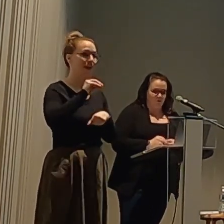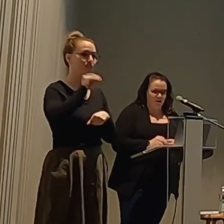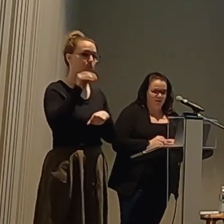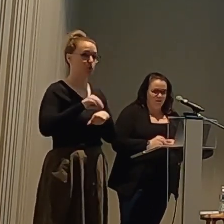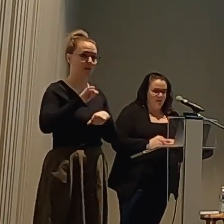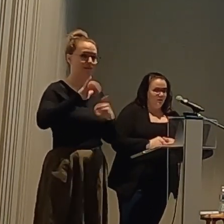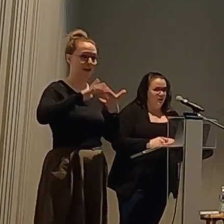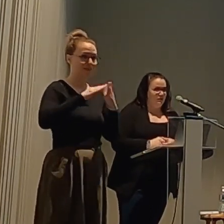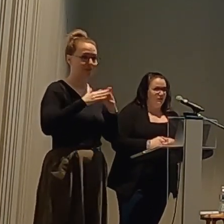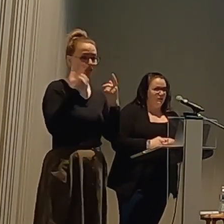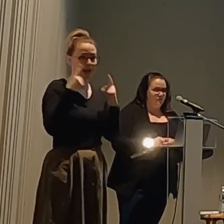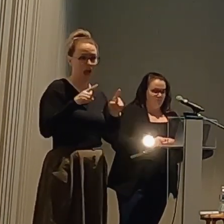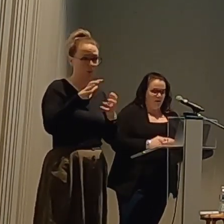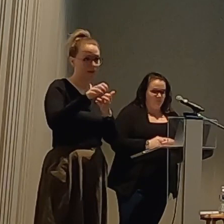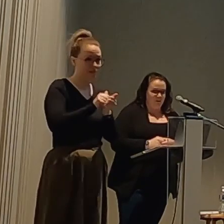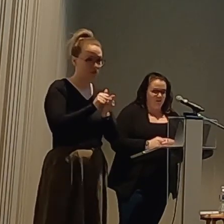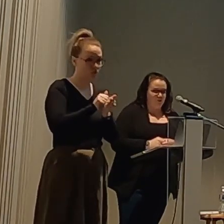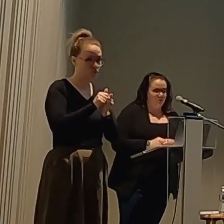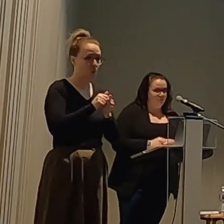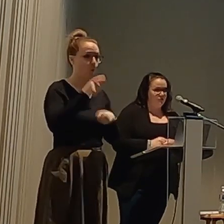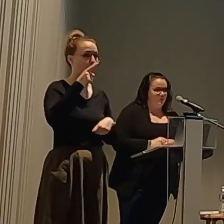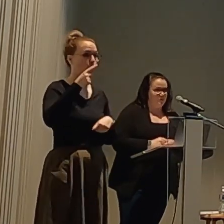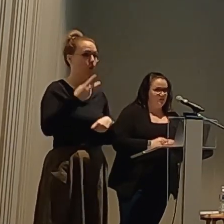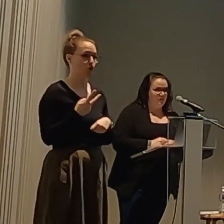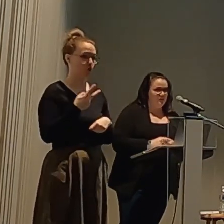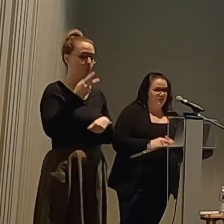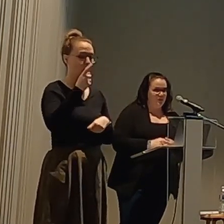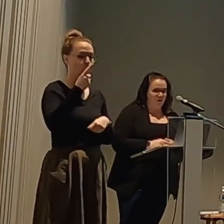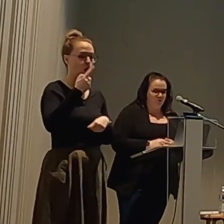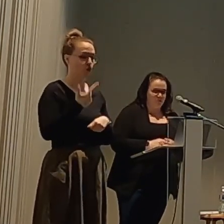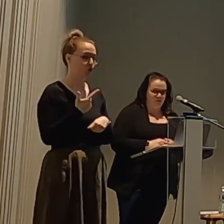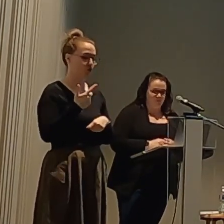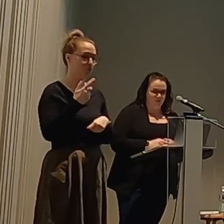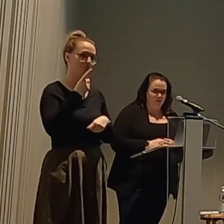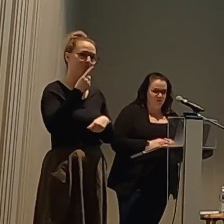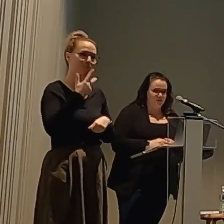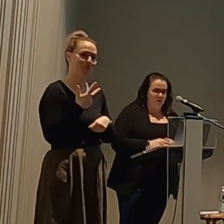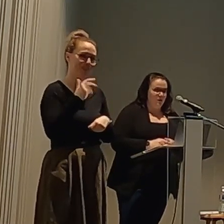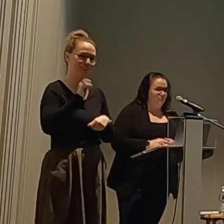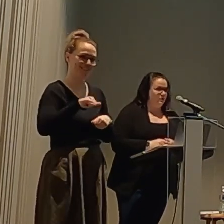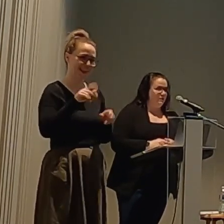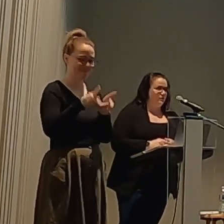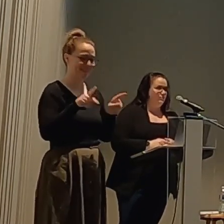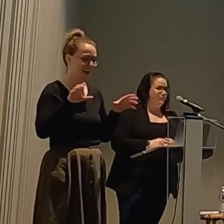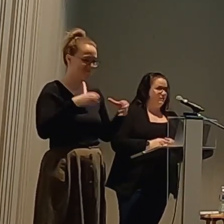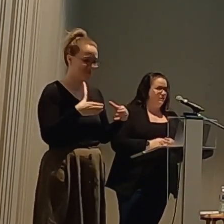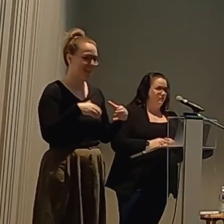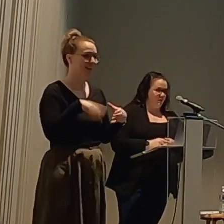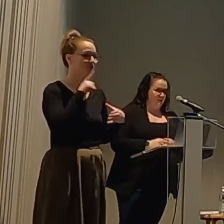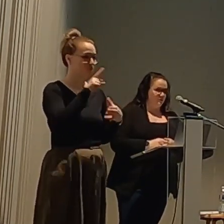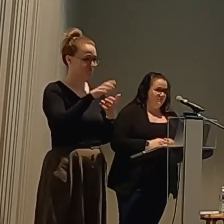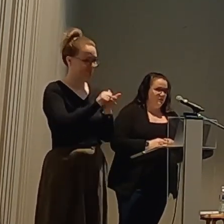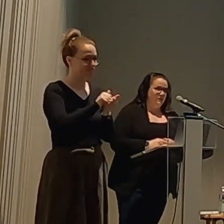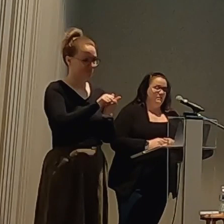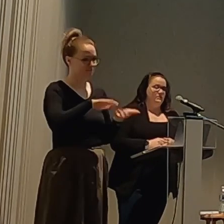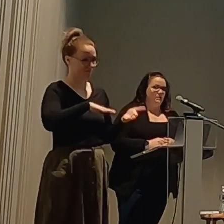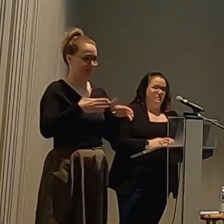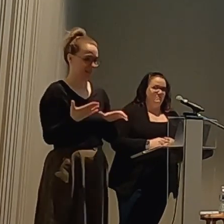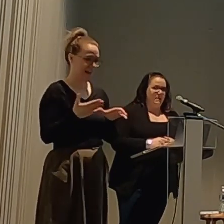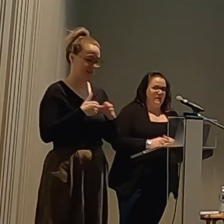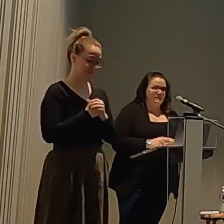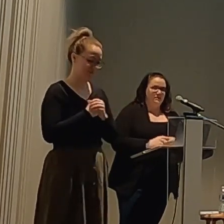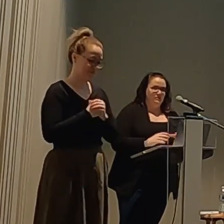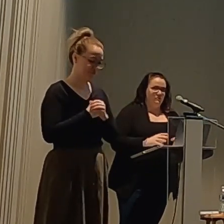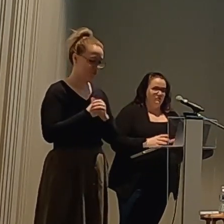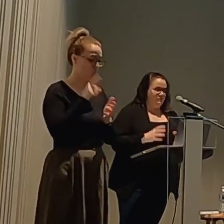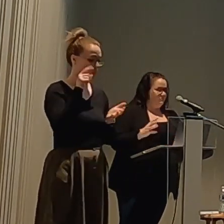was destroyed. A third of the population, so about 1,600 civilians, were either wounded or killed. So